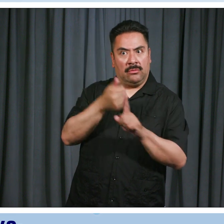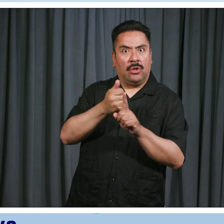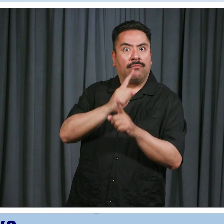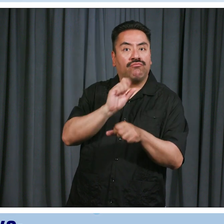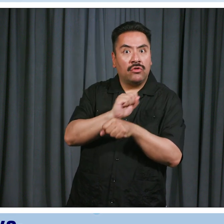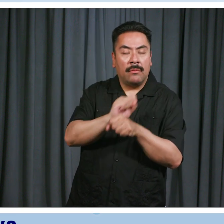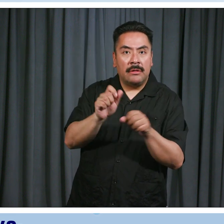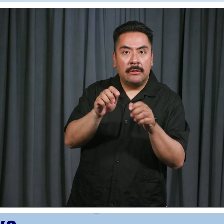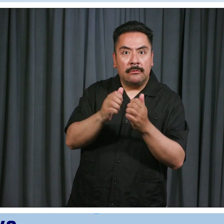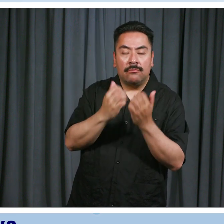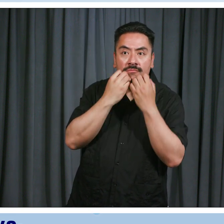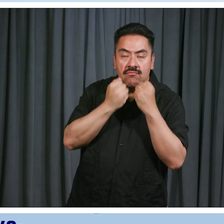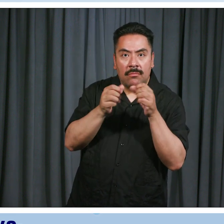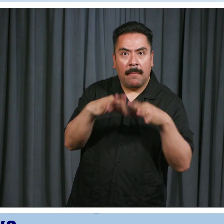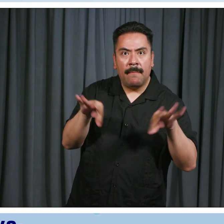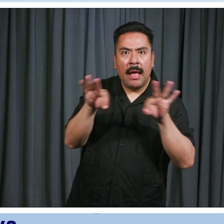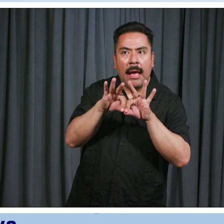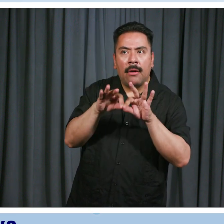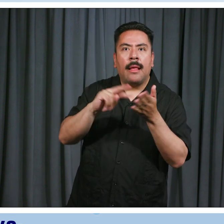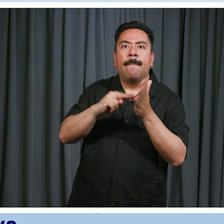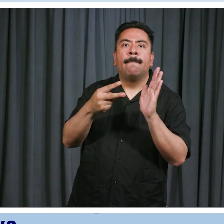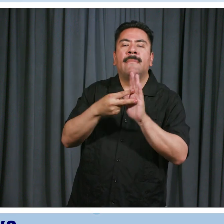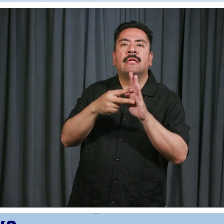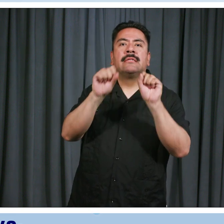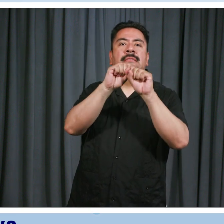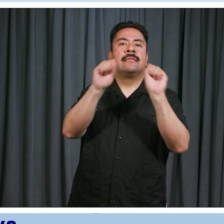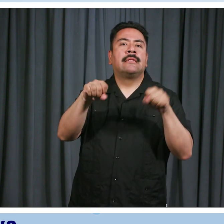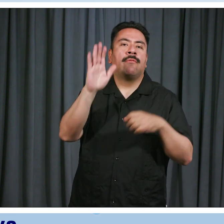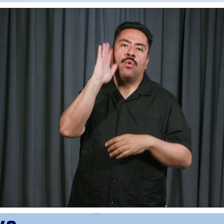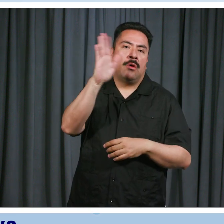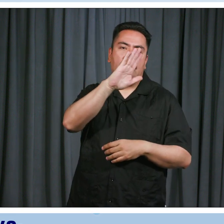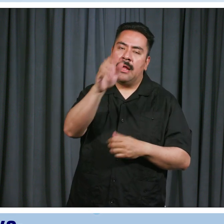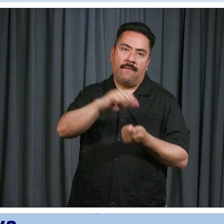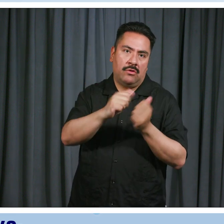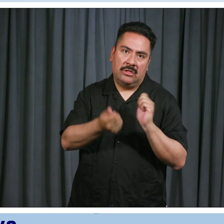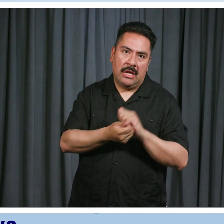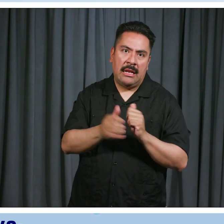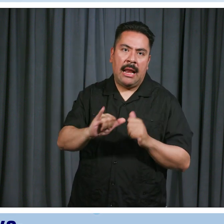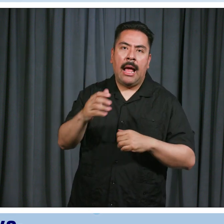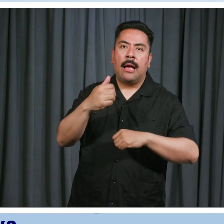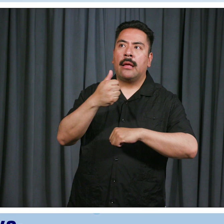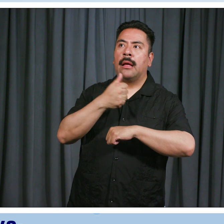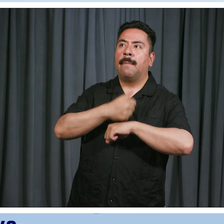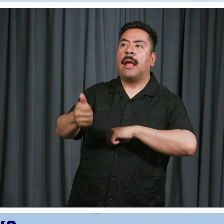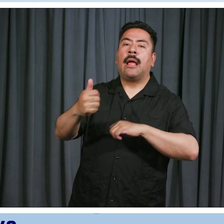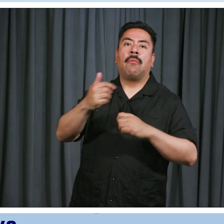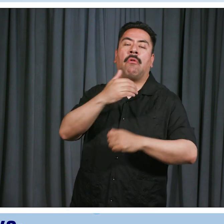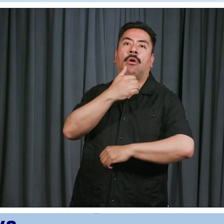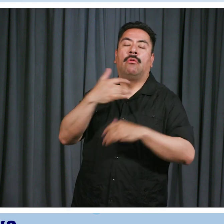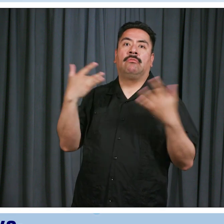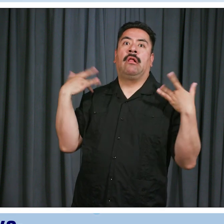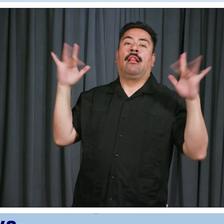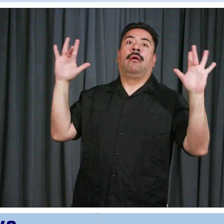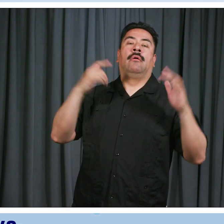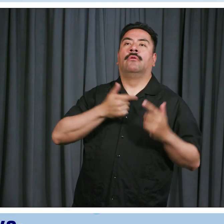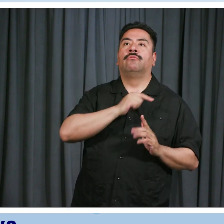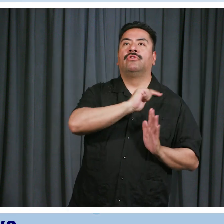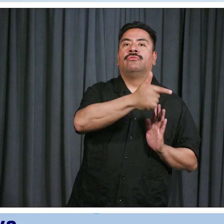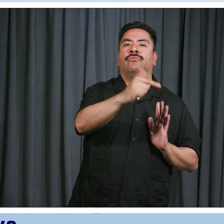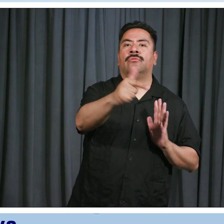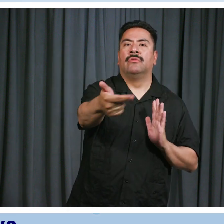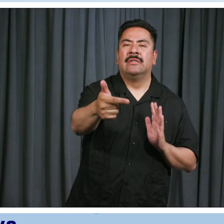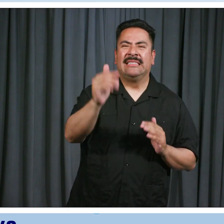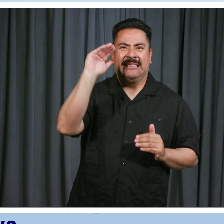change. It's like a pass the buck kind of thing. And nobody seems to have the resources or the